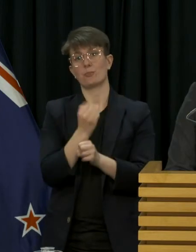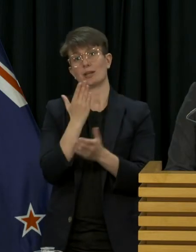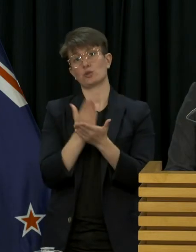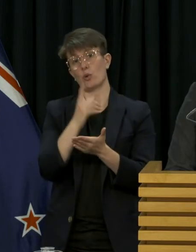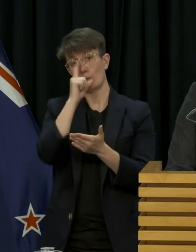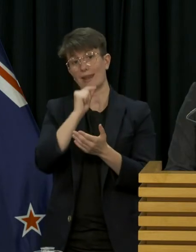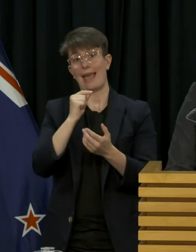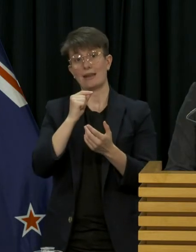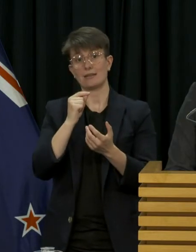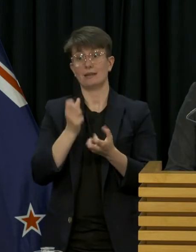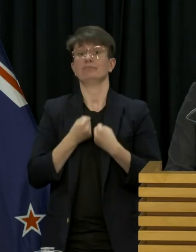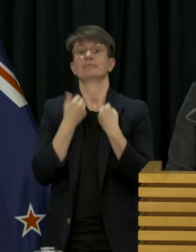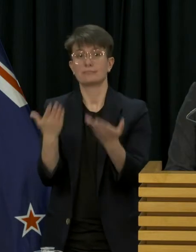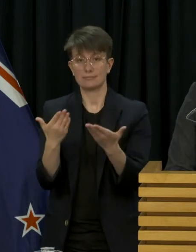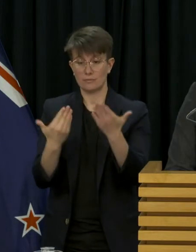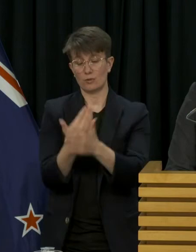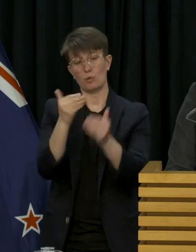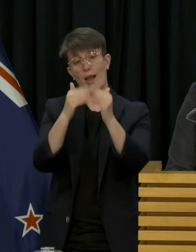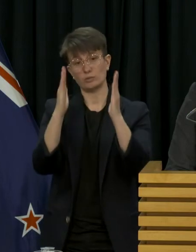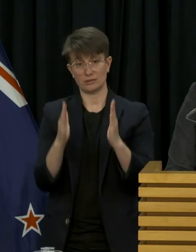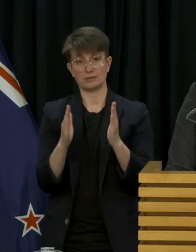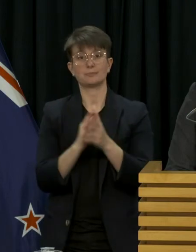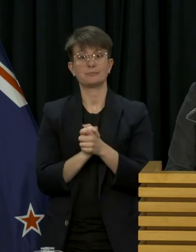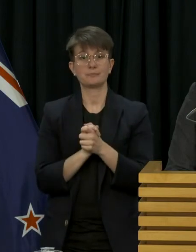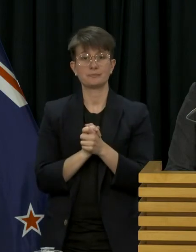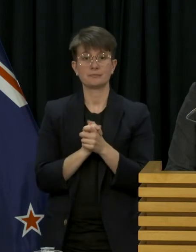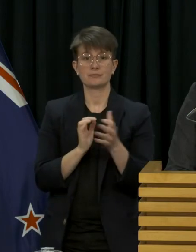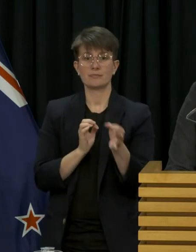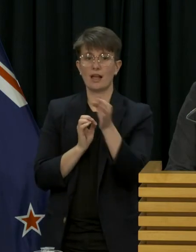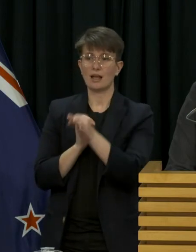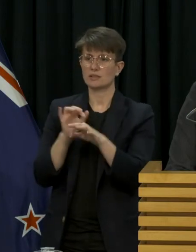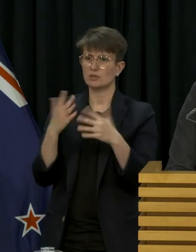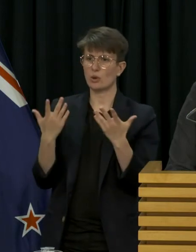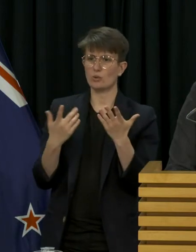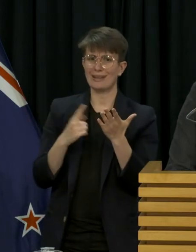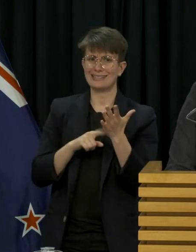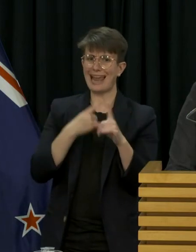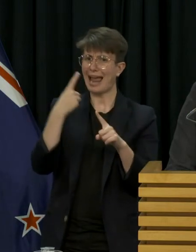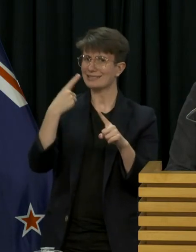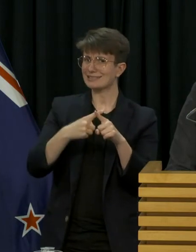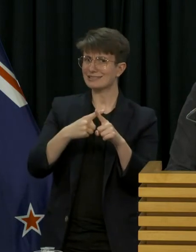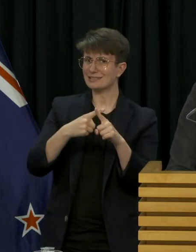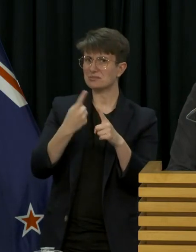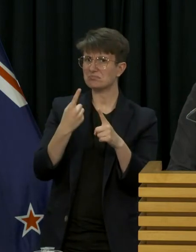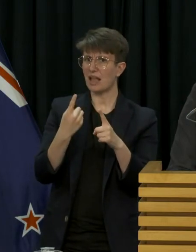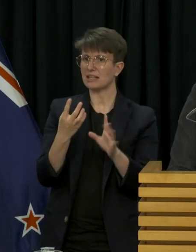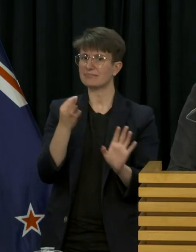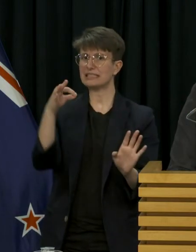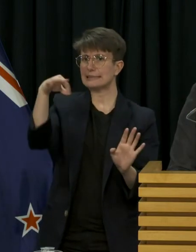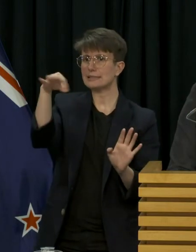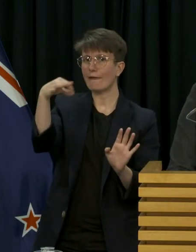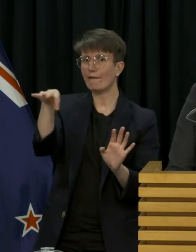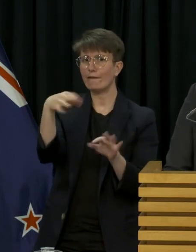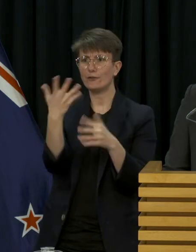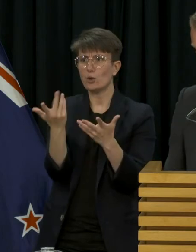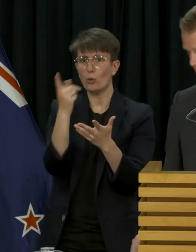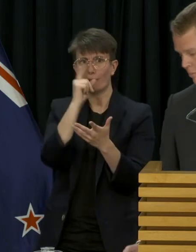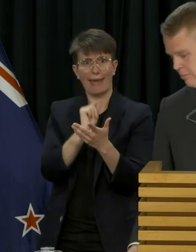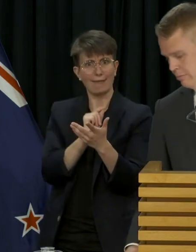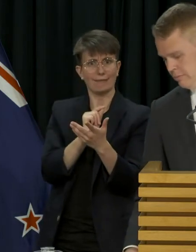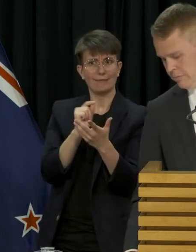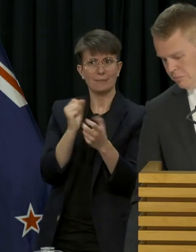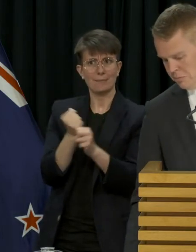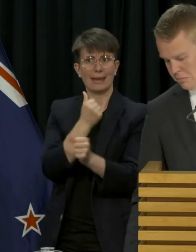at the tax settings, which clearly advantage profit. Well, we have closed tax loopholes. We extended the bright line test,